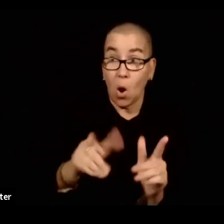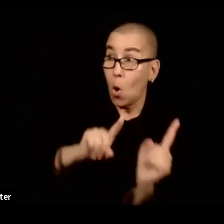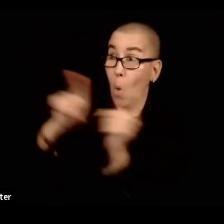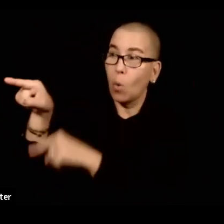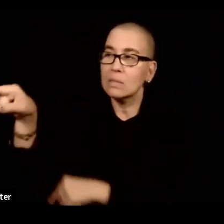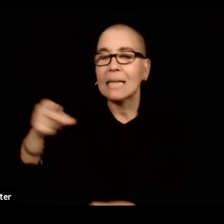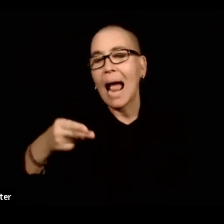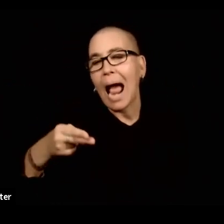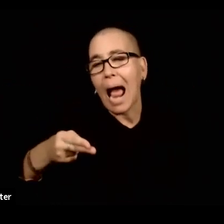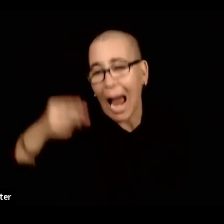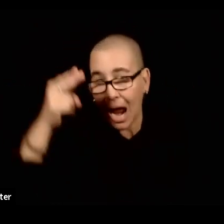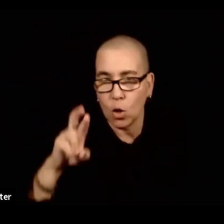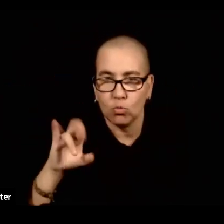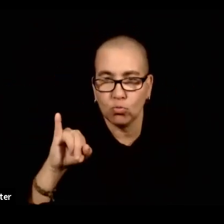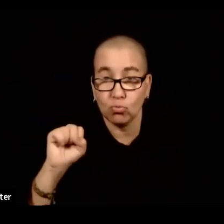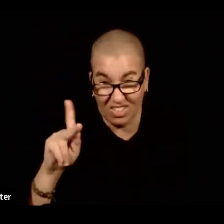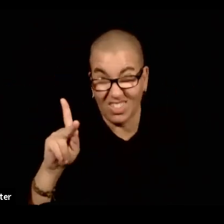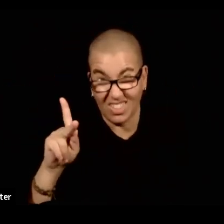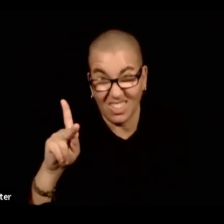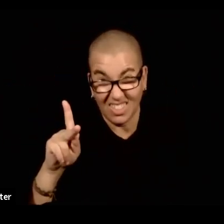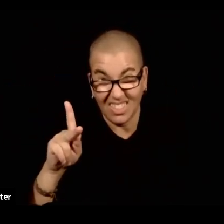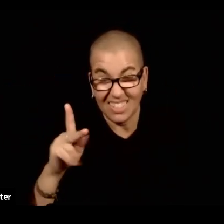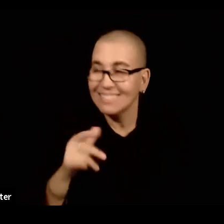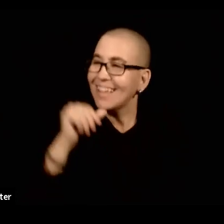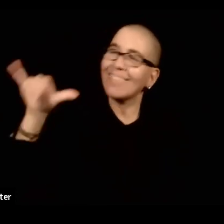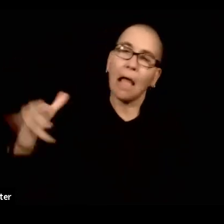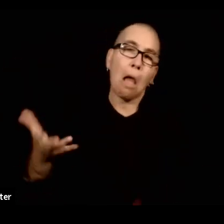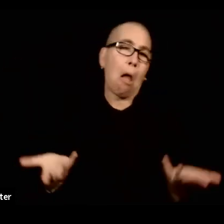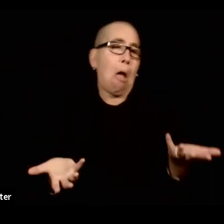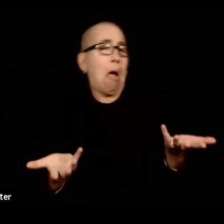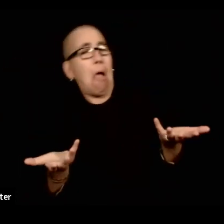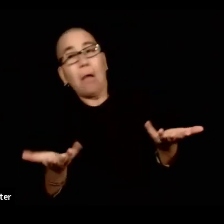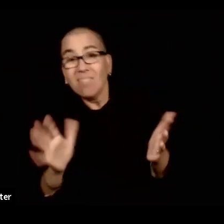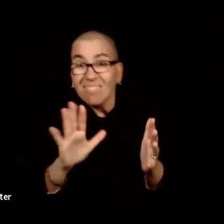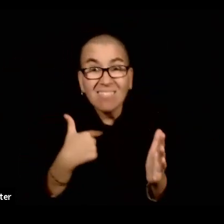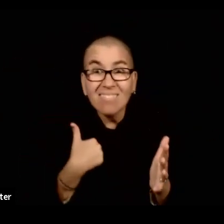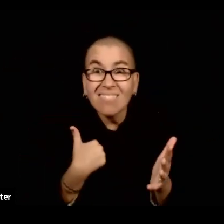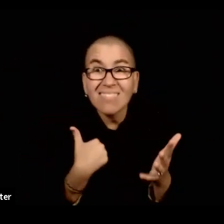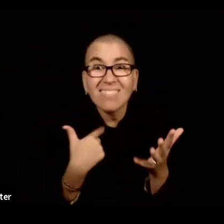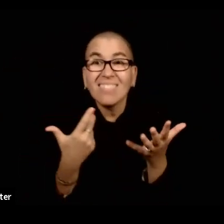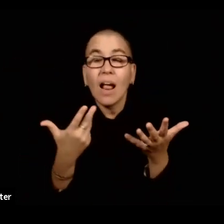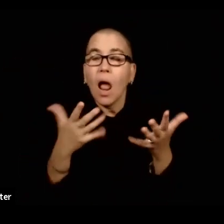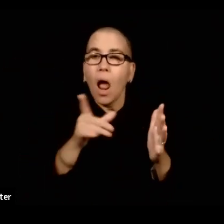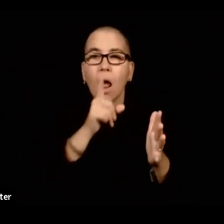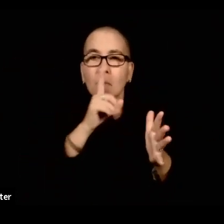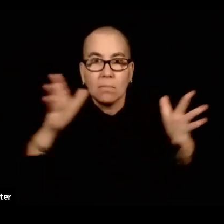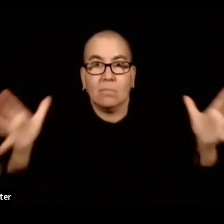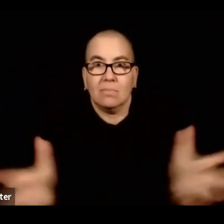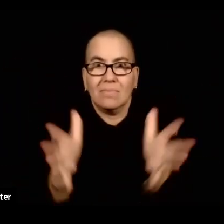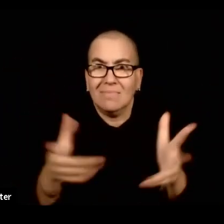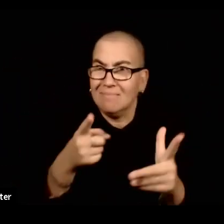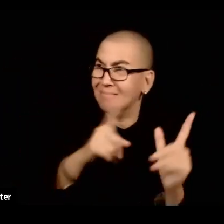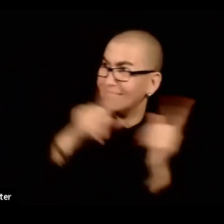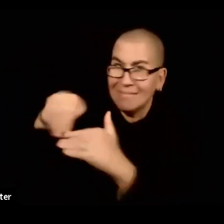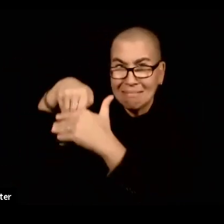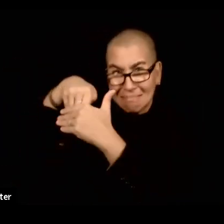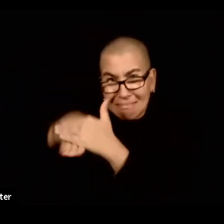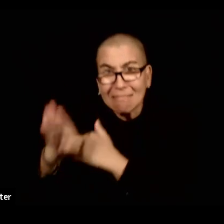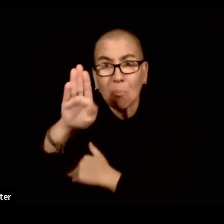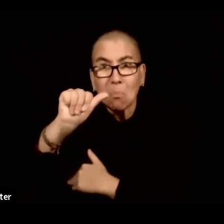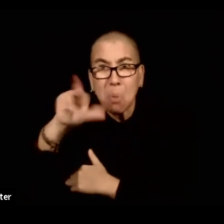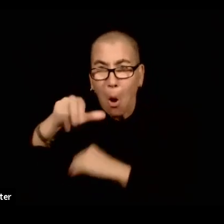not doing quite so much congregating as is typical. And definitely, yes, self-monitoring for